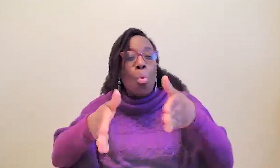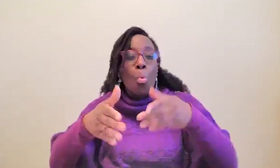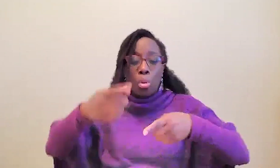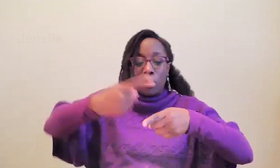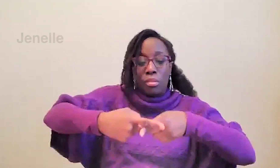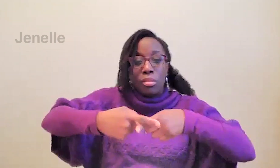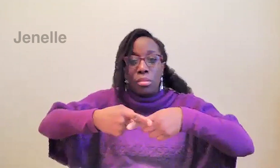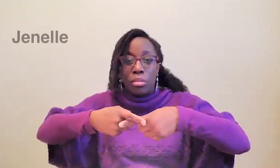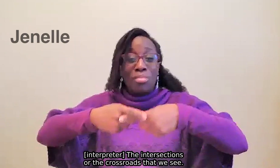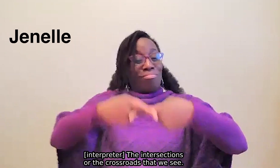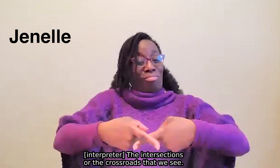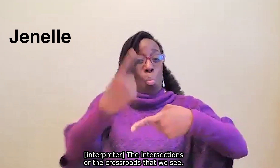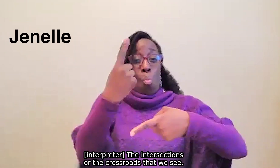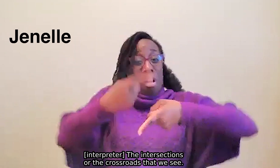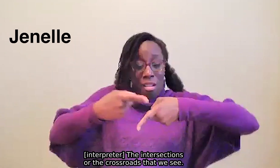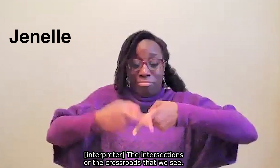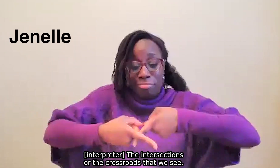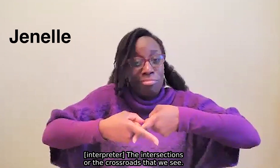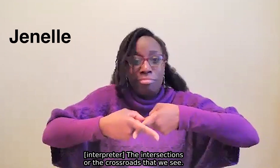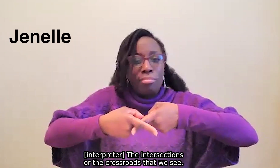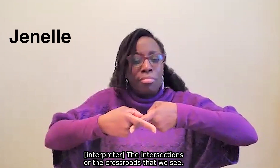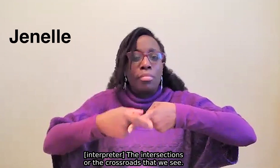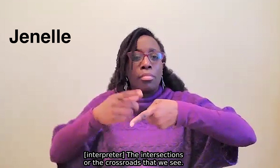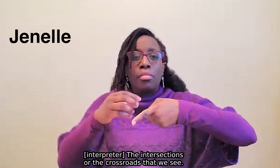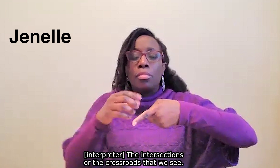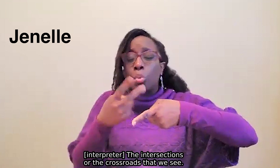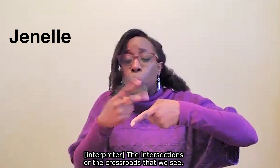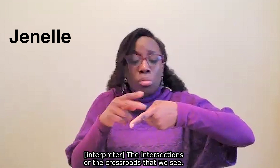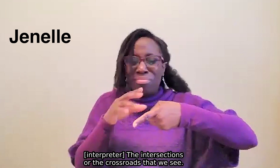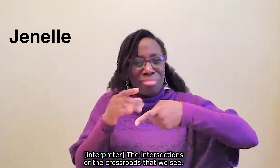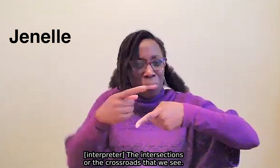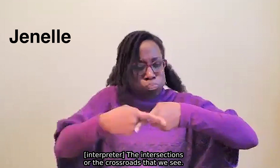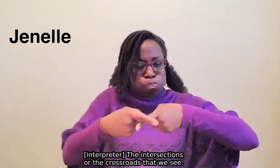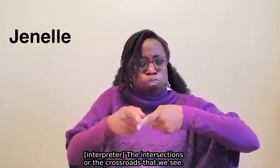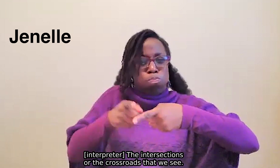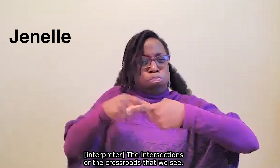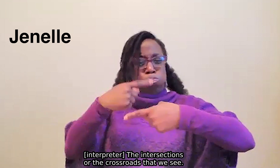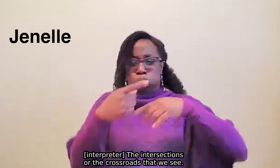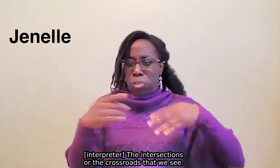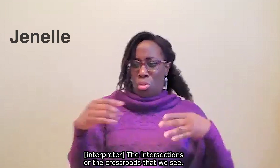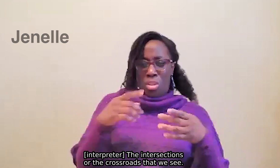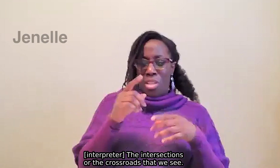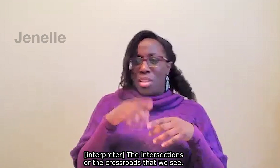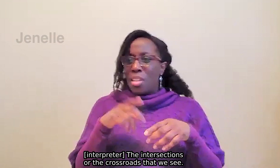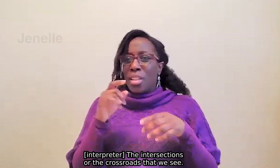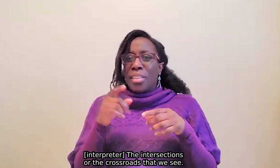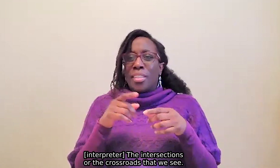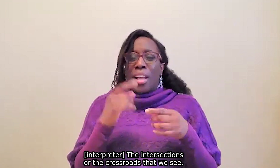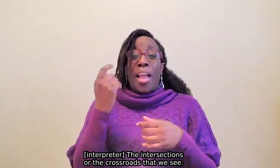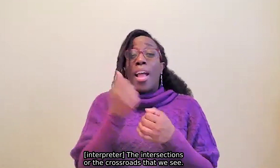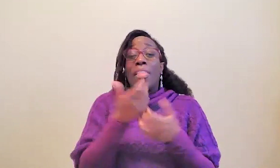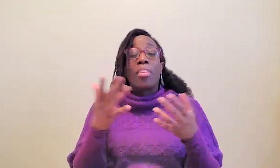interpreter. The intersections or the crossroads that we see.